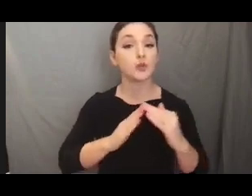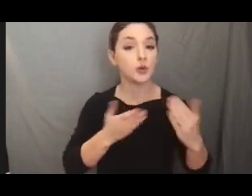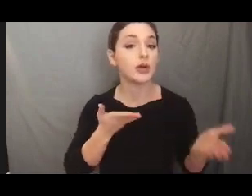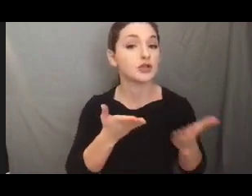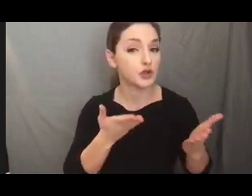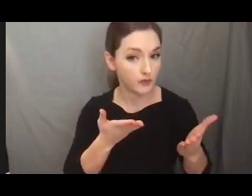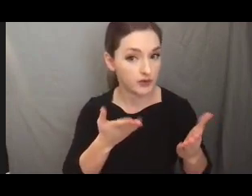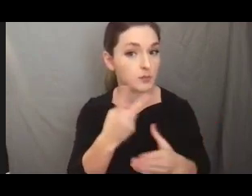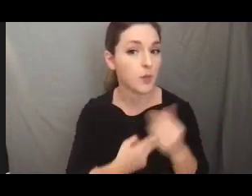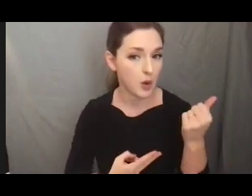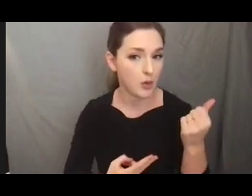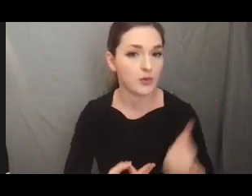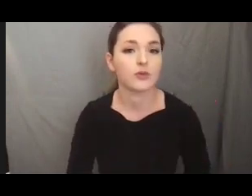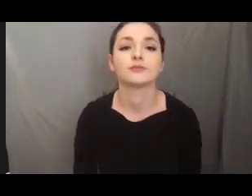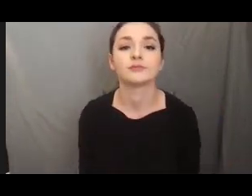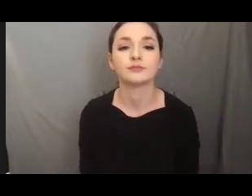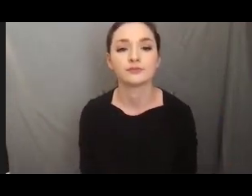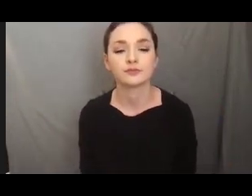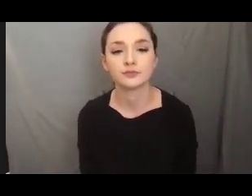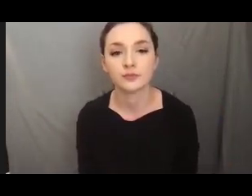you'll recognize as youngsters.